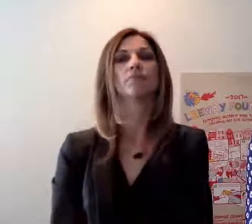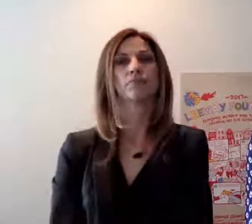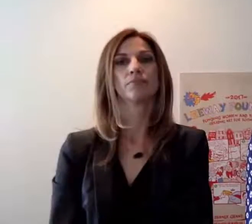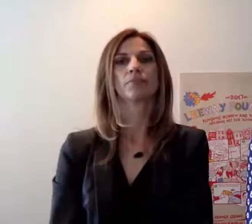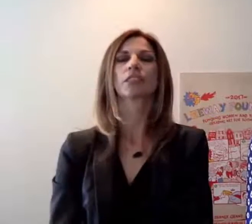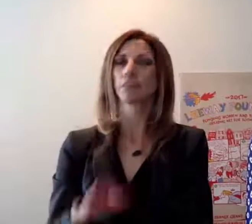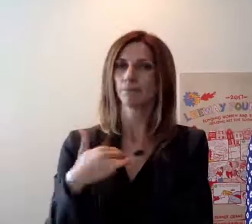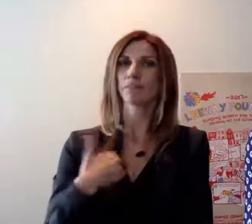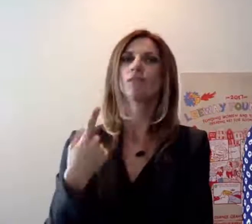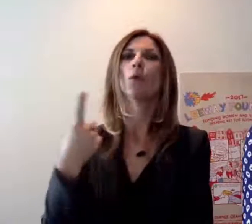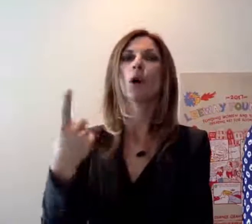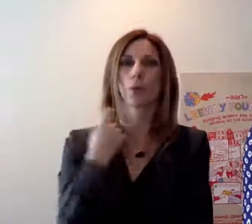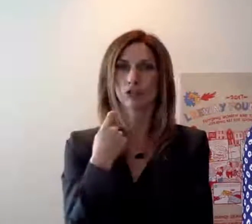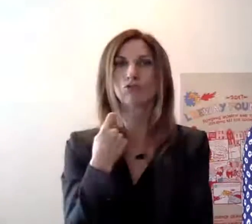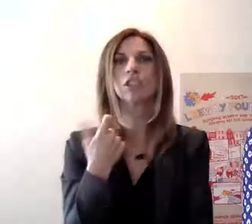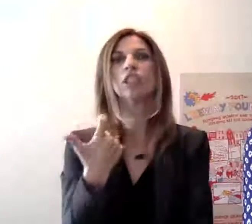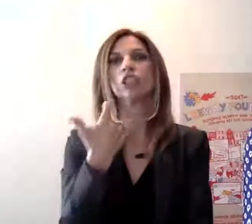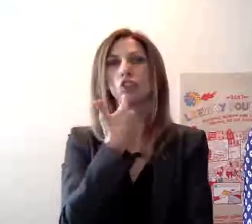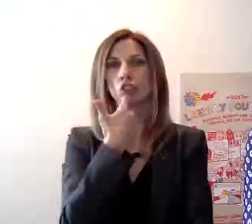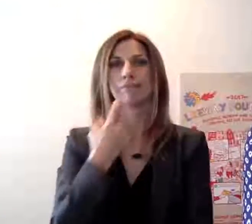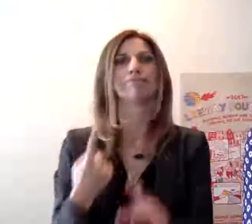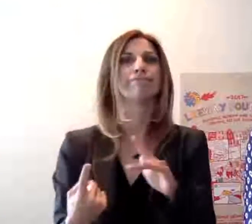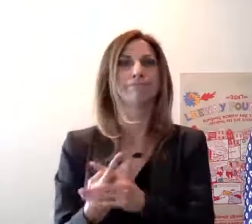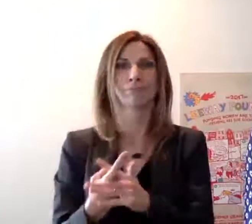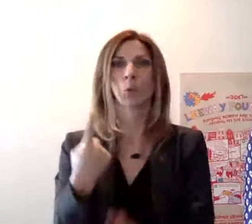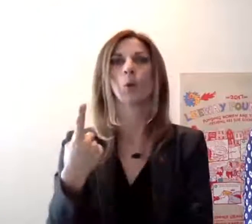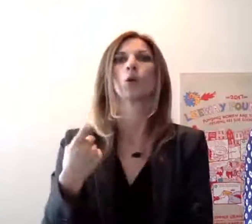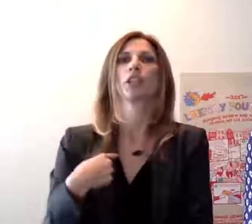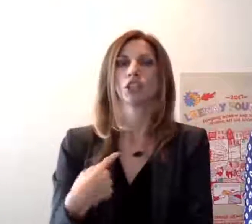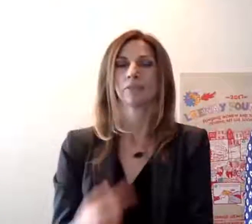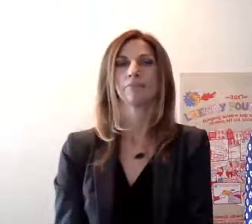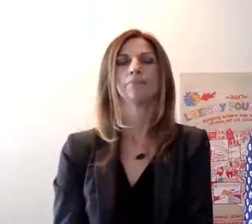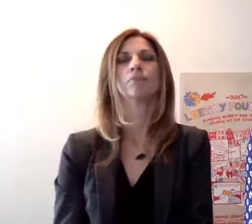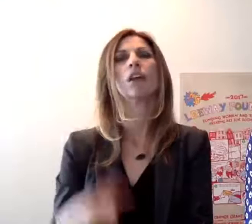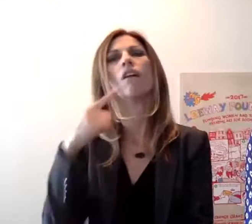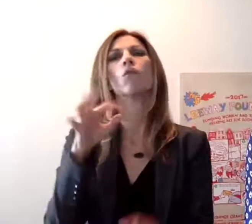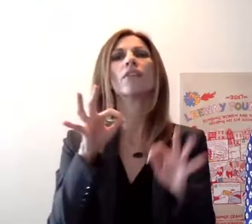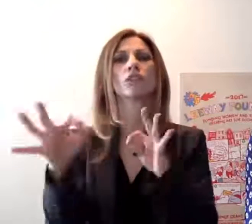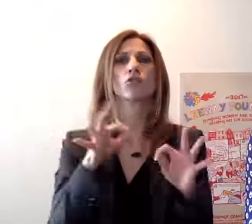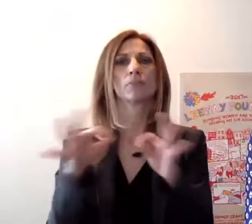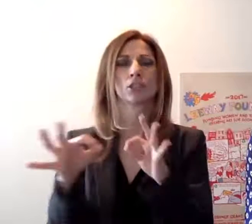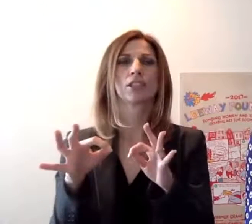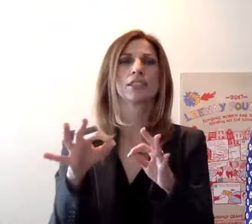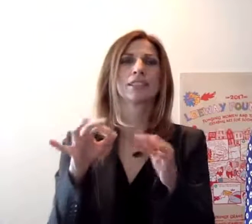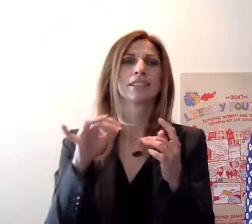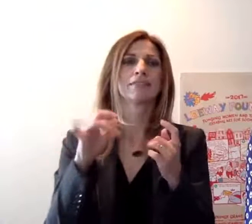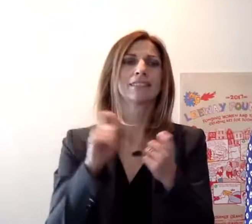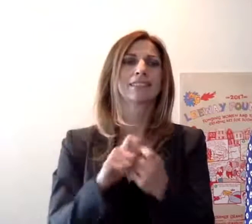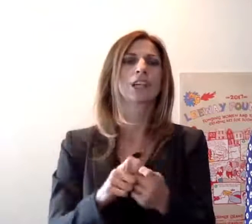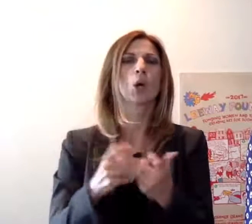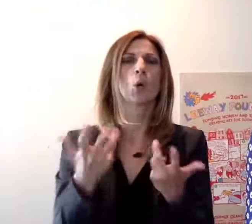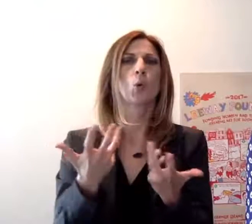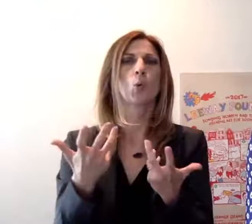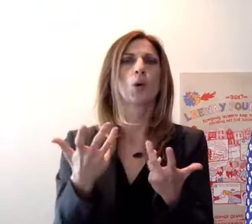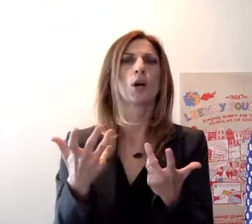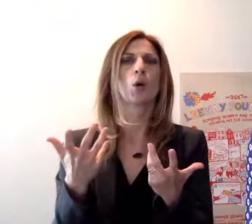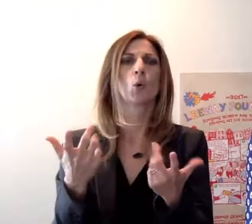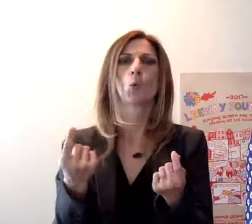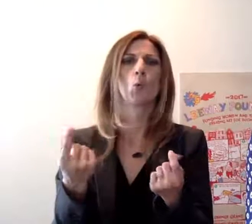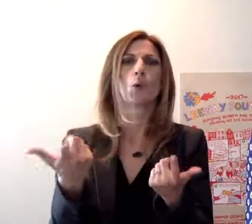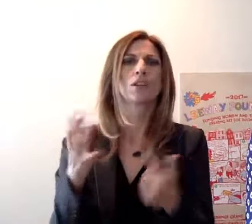have a question that came in, which is for the description, I detailed what do you do, what's